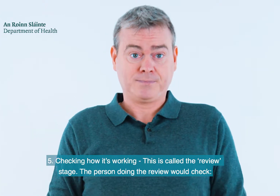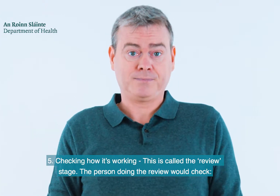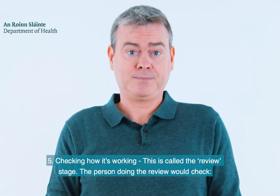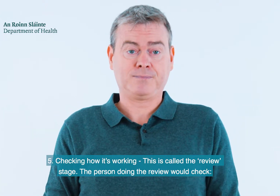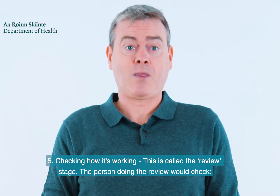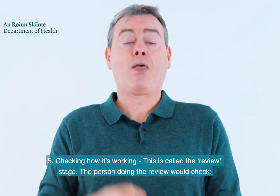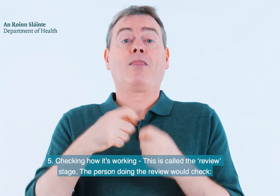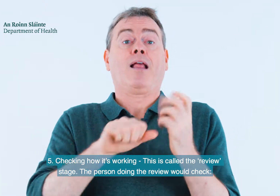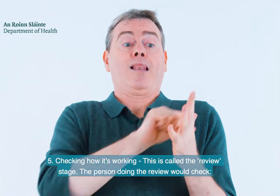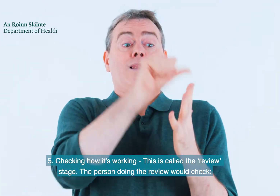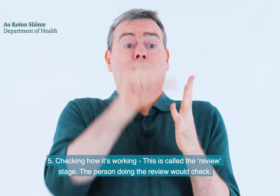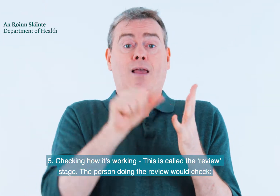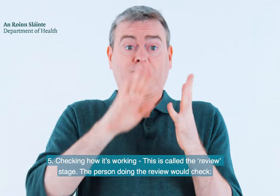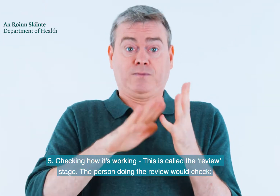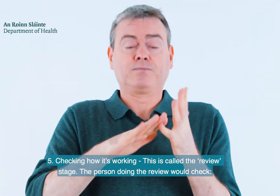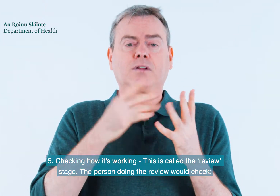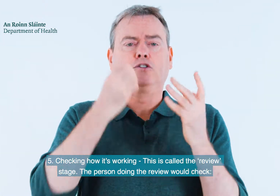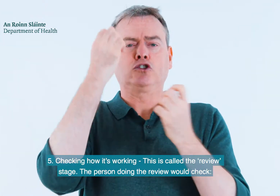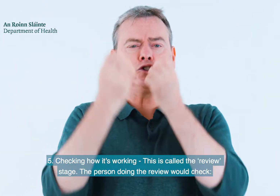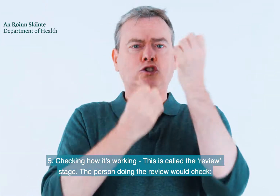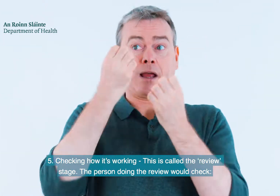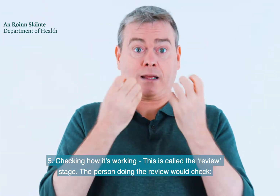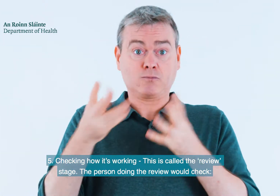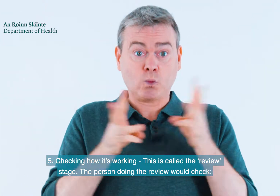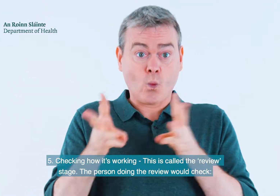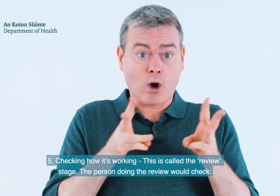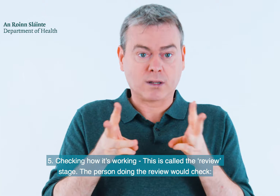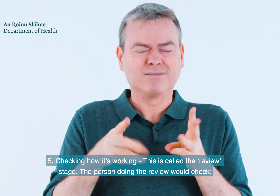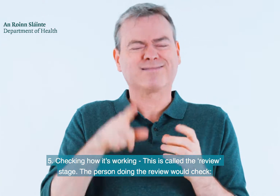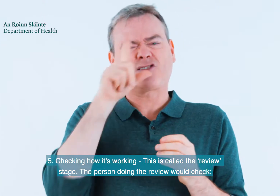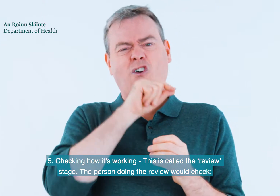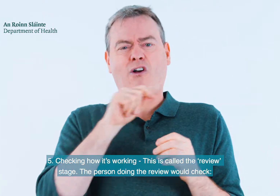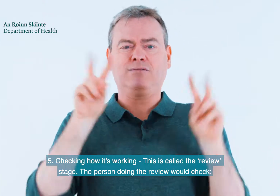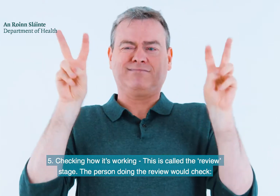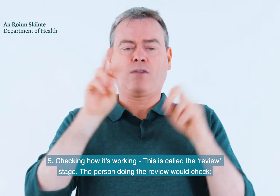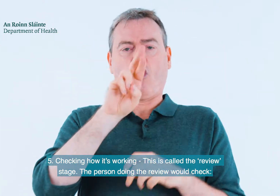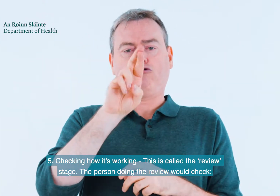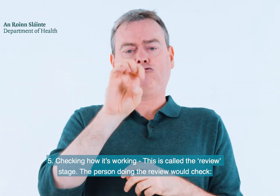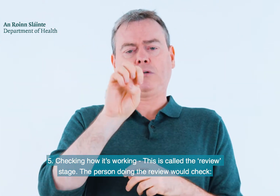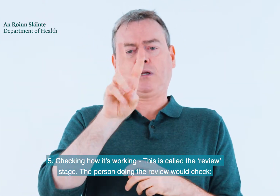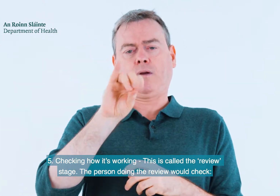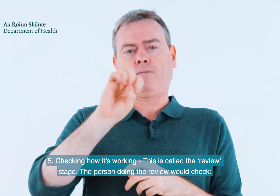5. Checking how it's working. This is called the review stage. The person doing the review would check